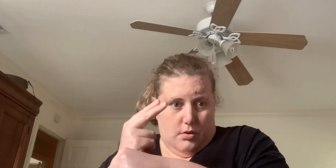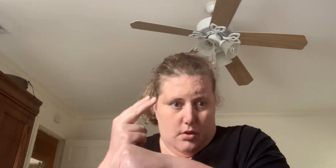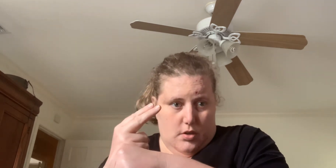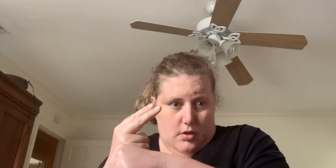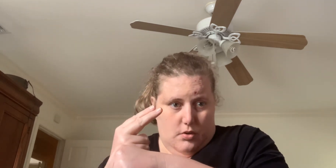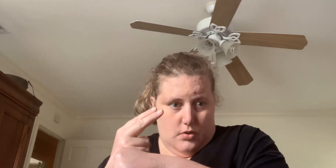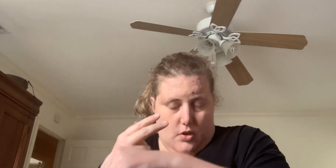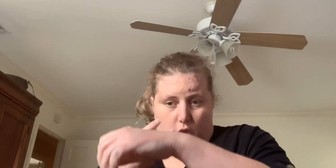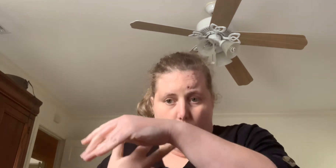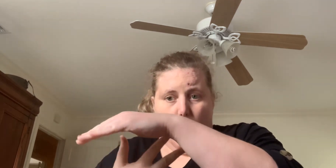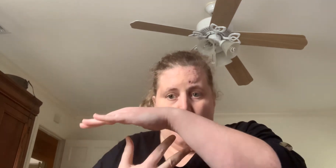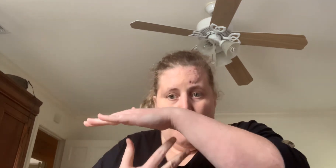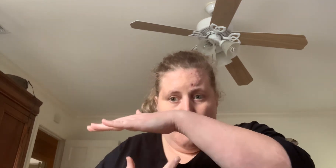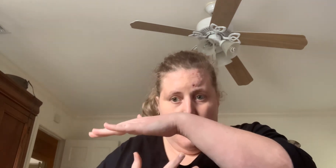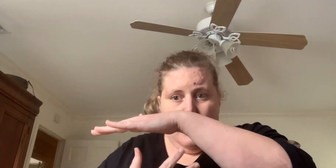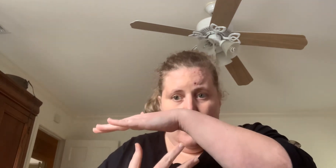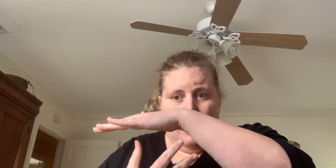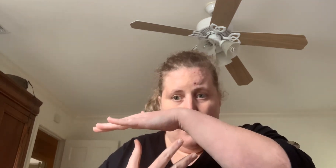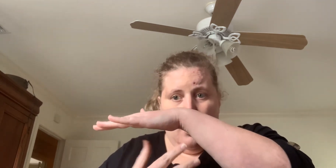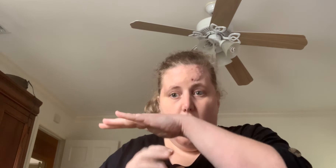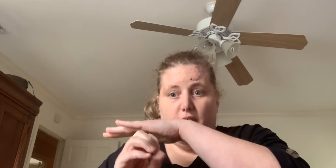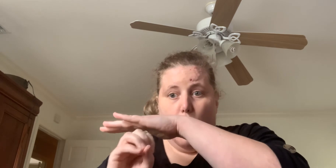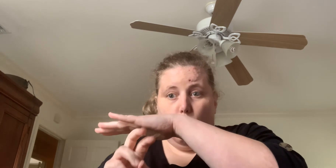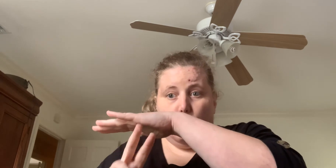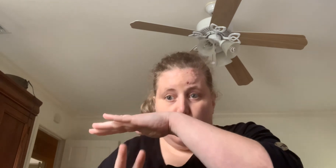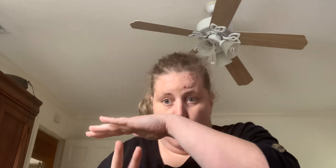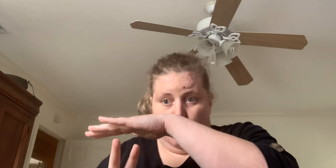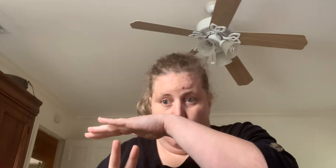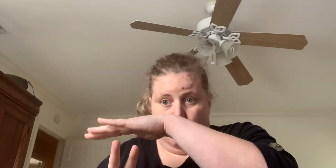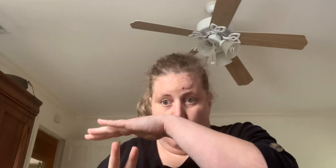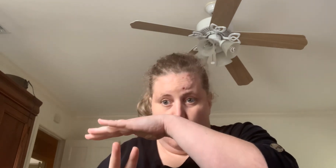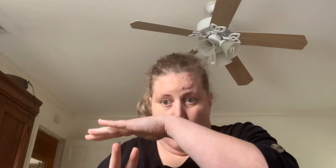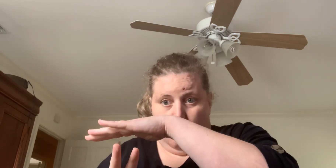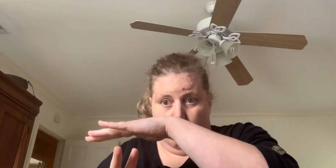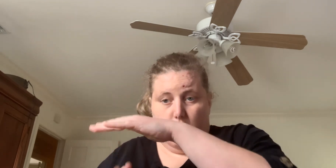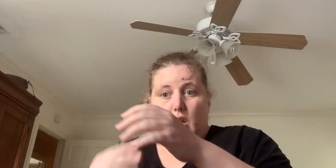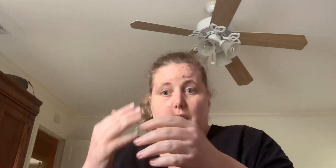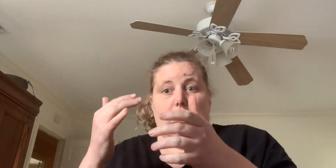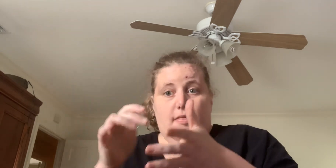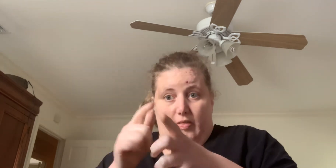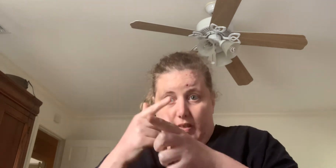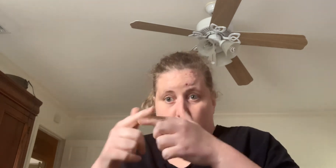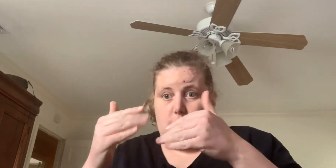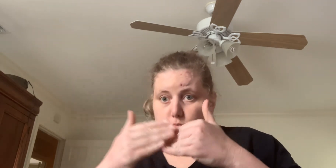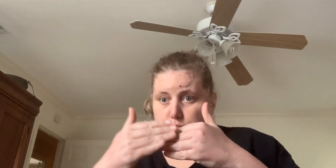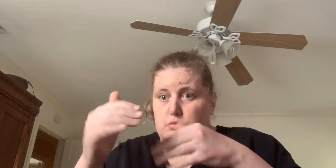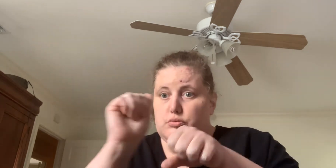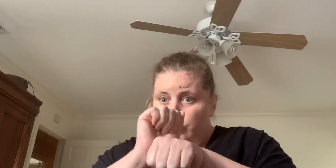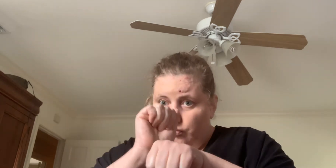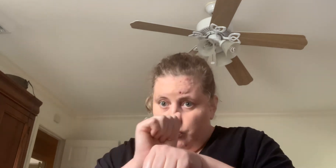we solve this problem. So then what you would do is 5 times 2 is